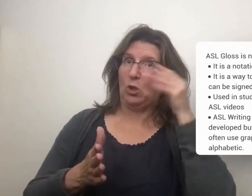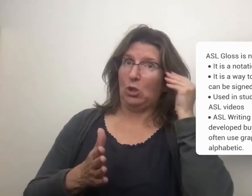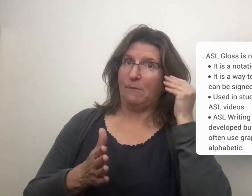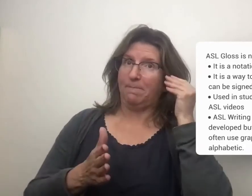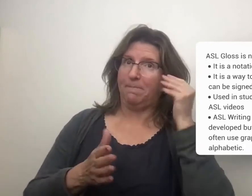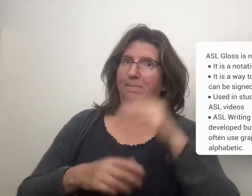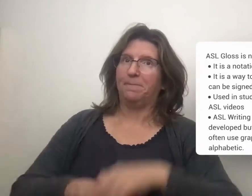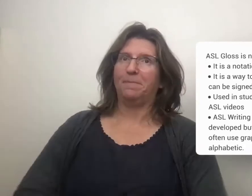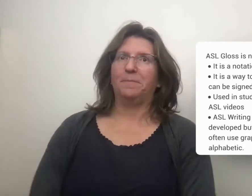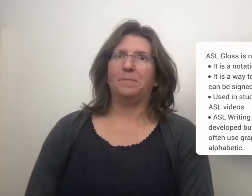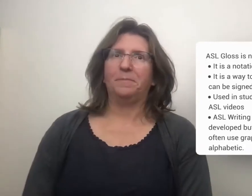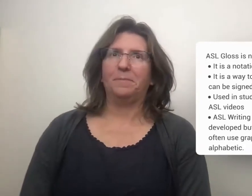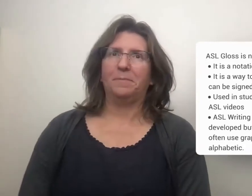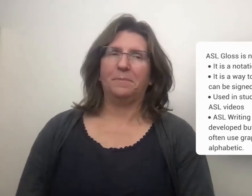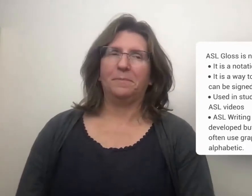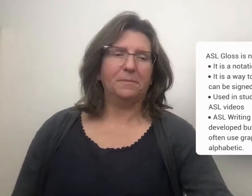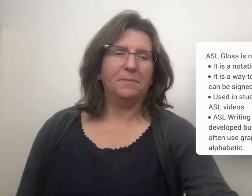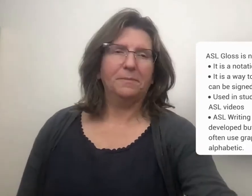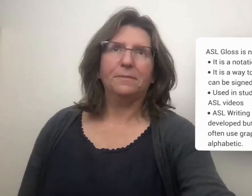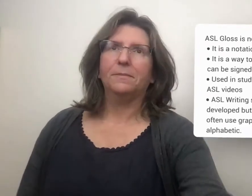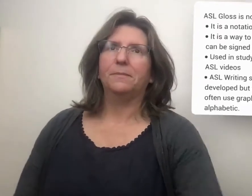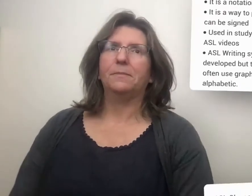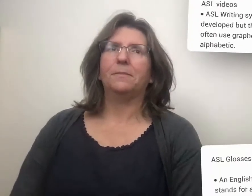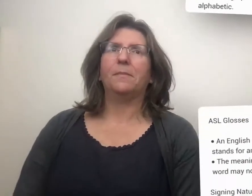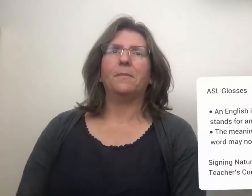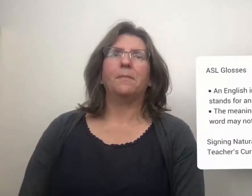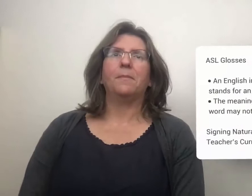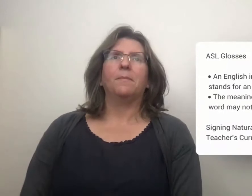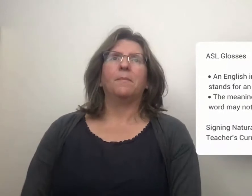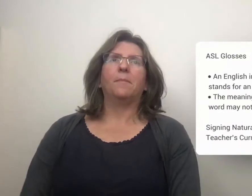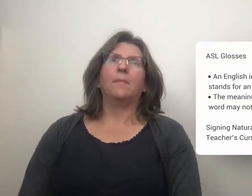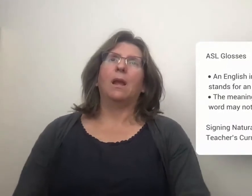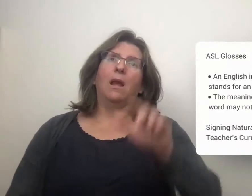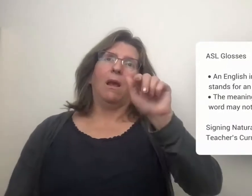and master.